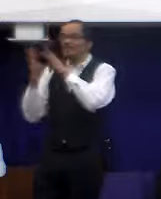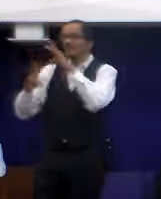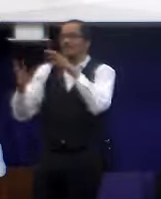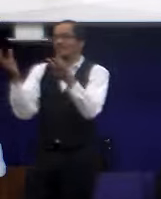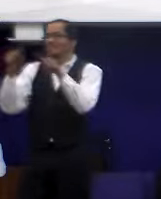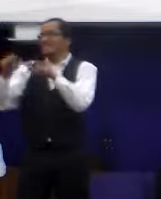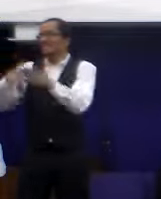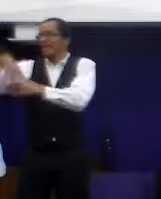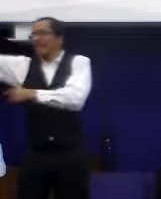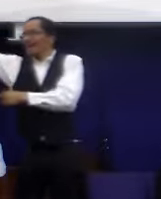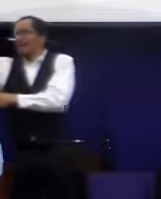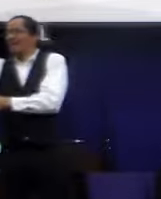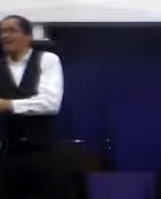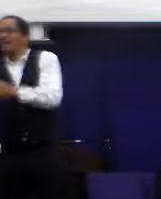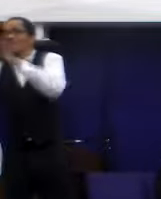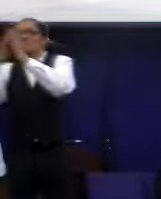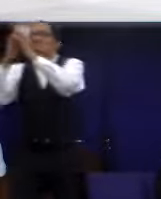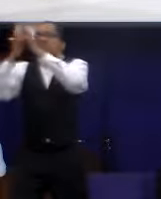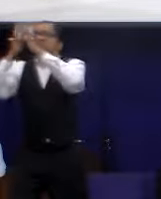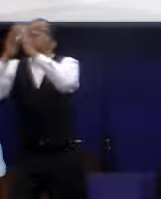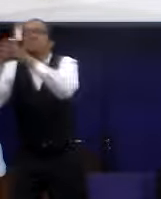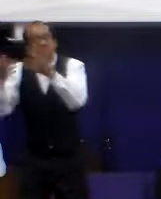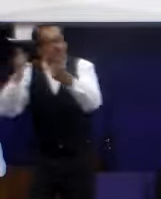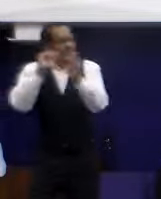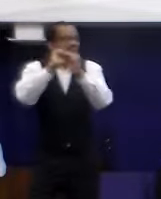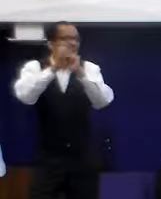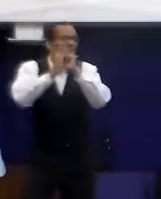Wow. Worry about the Super Bowl coming at 6:30 today, y'all.